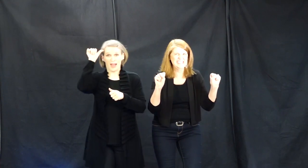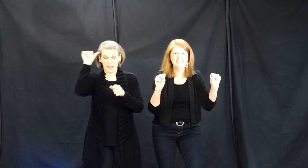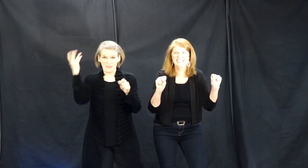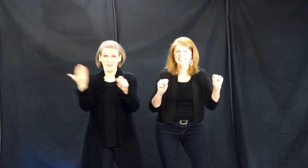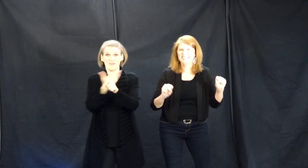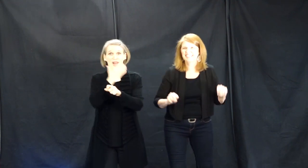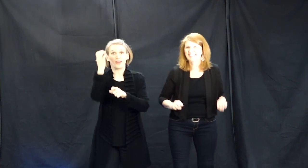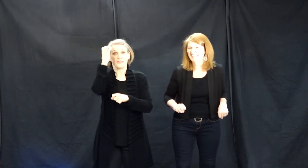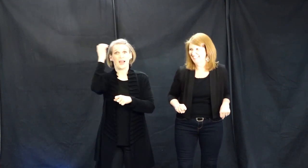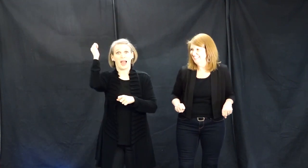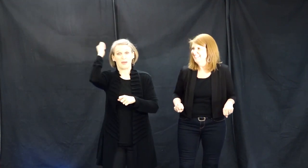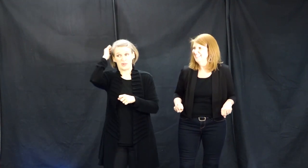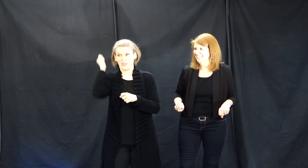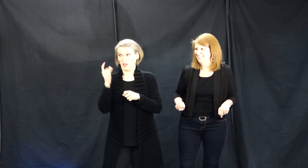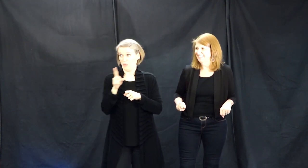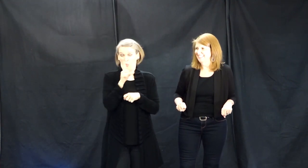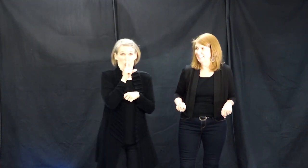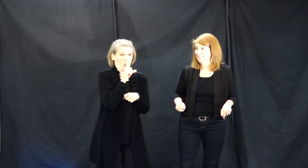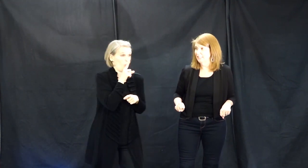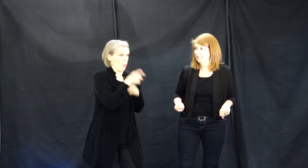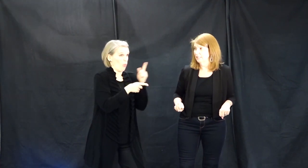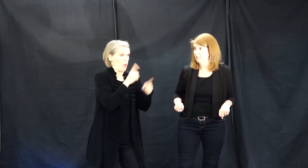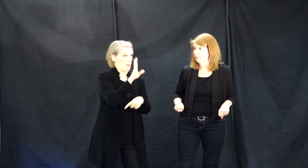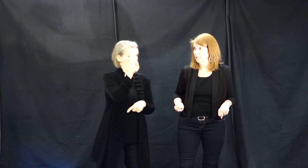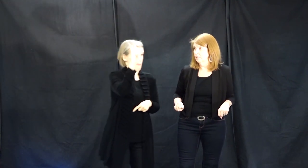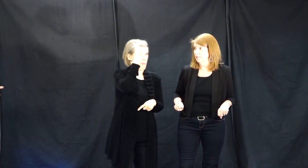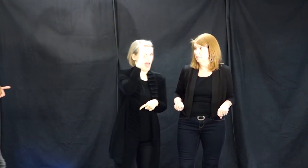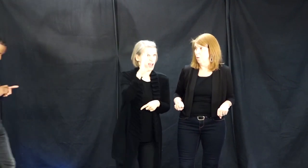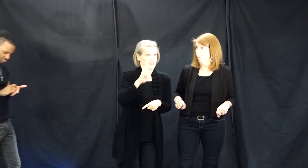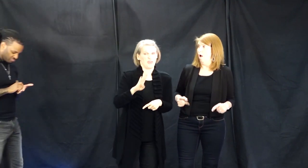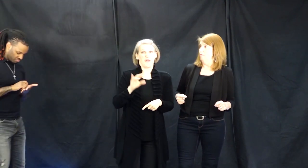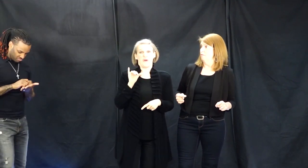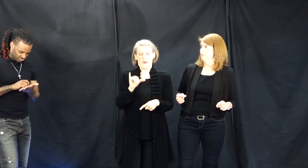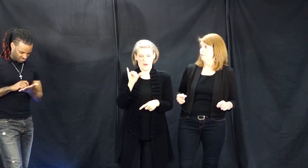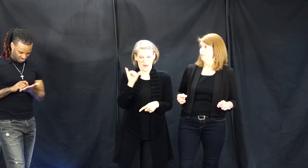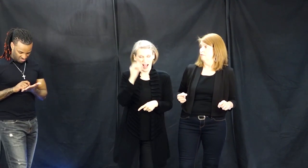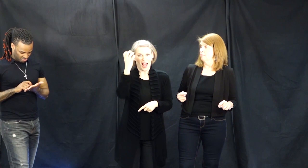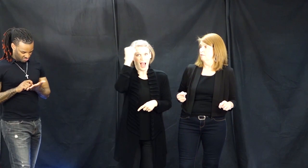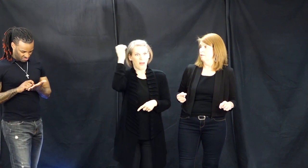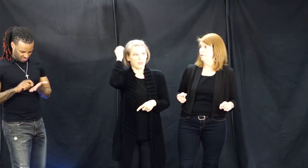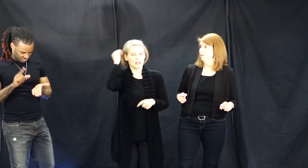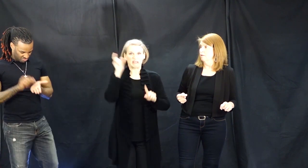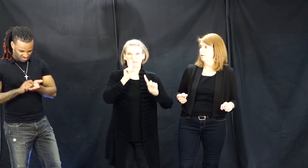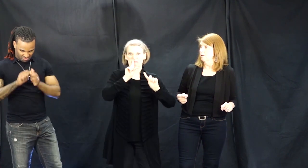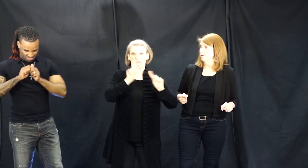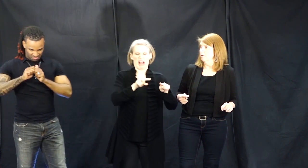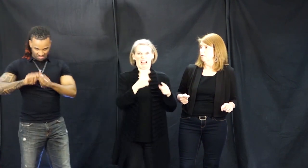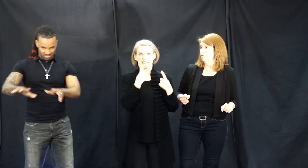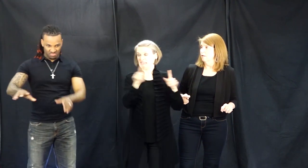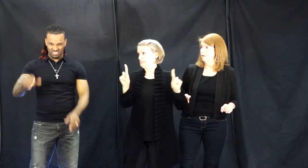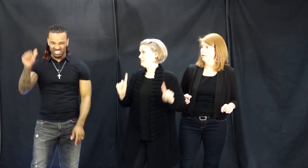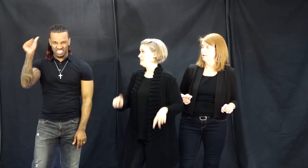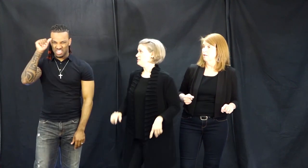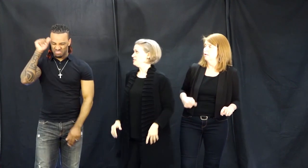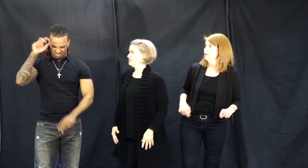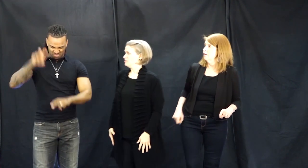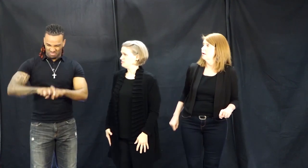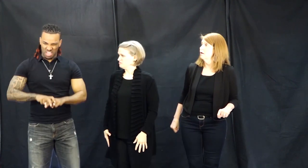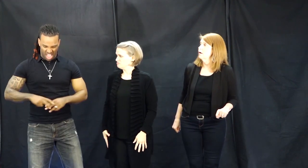Hamilton, privately calls him Creole bastard in his taunts. Say what? Hamilton publishes his response. Sit down, John,